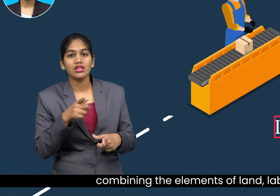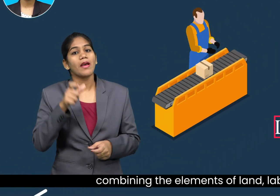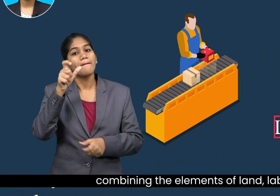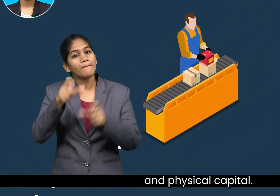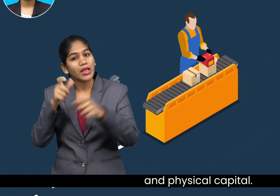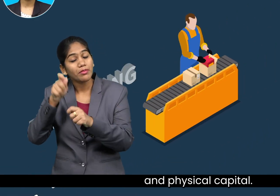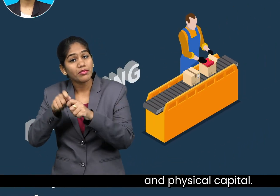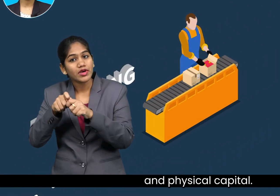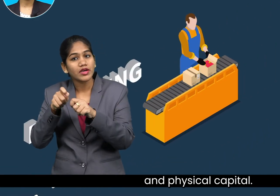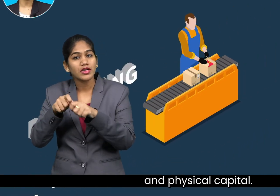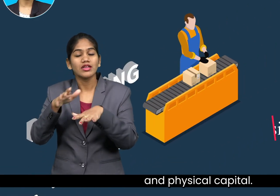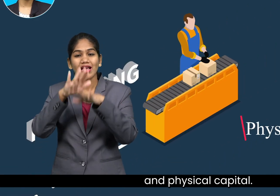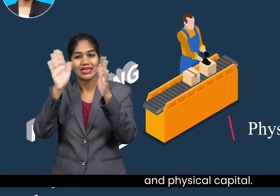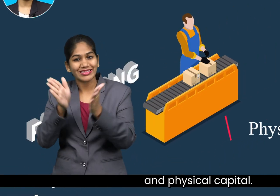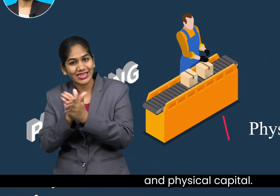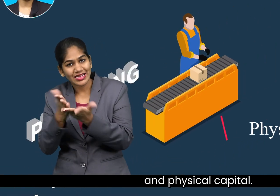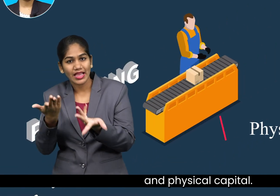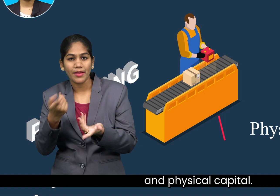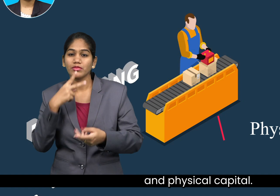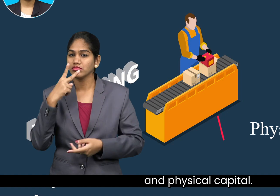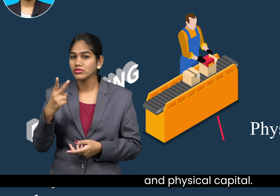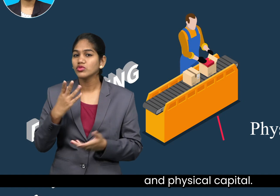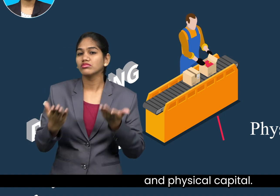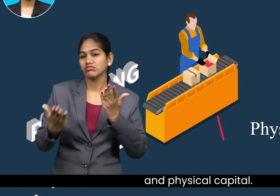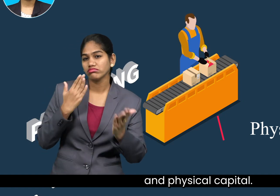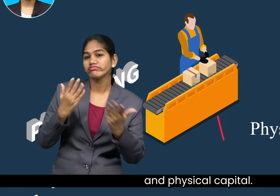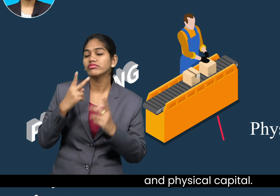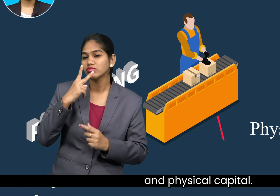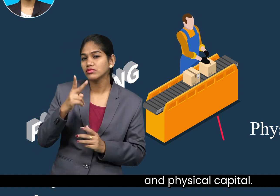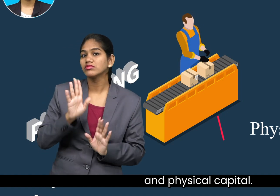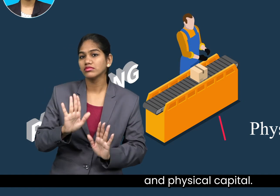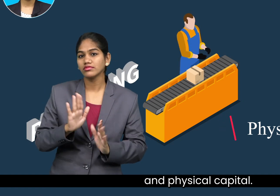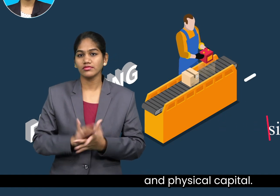labor, and physical capital.